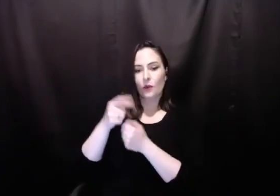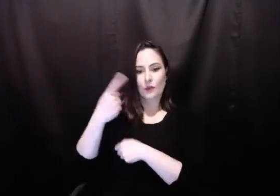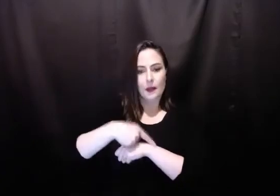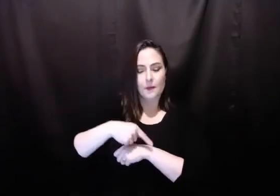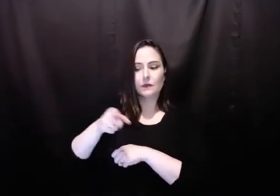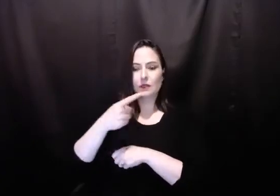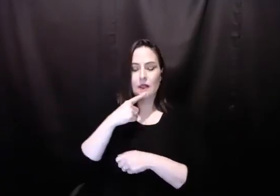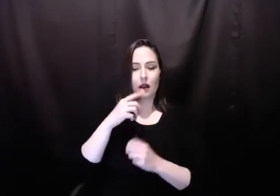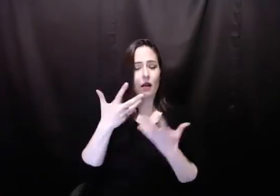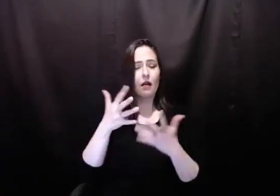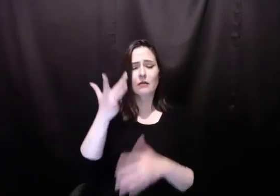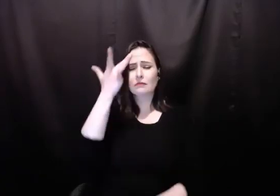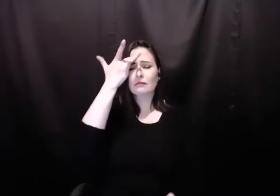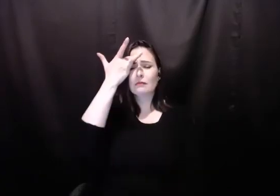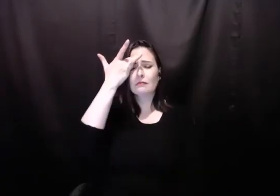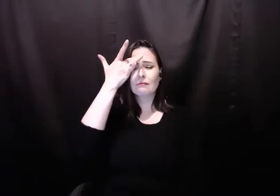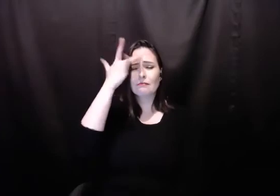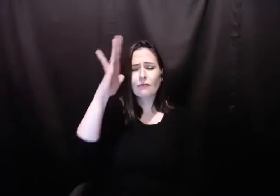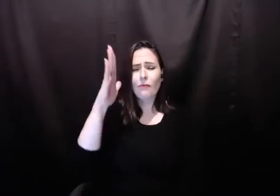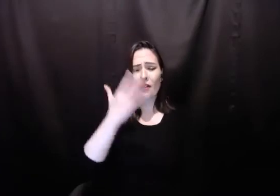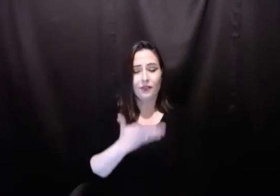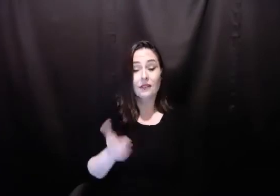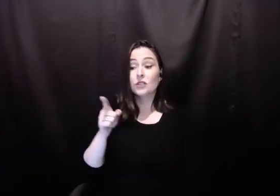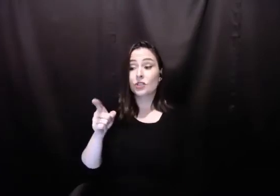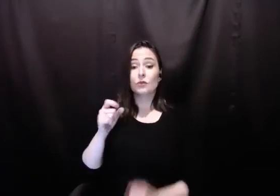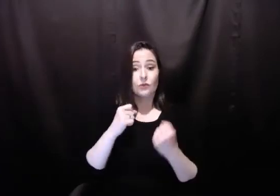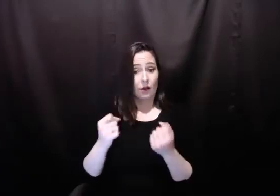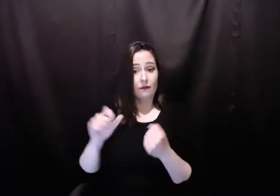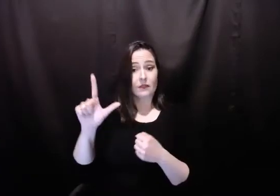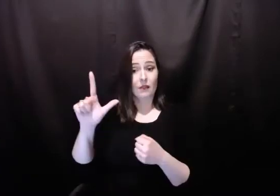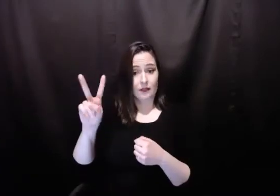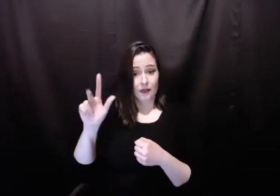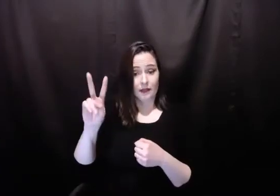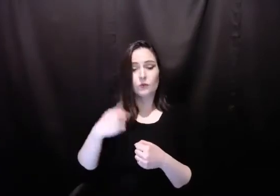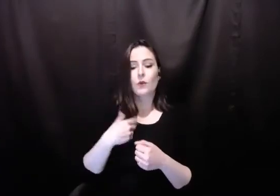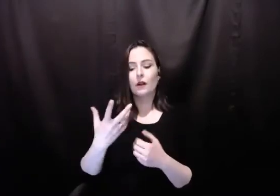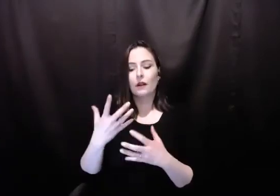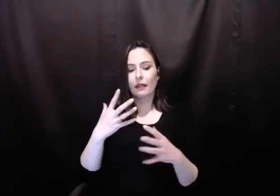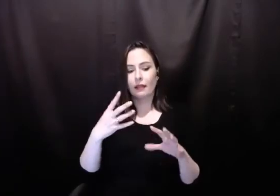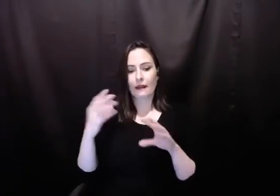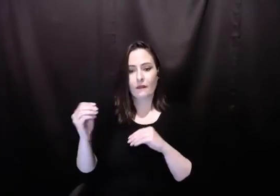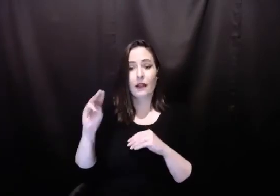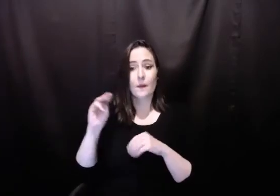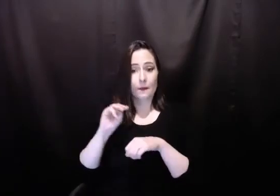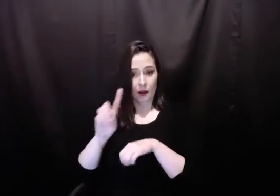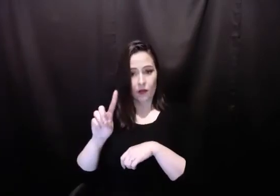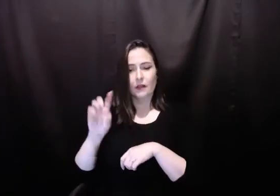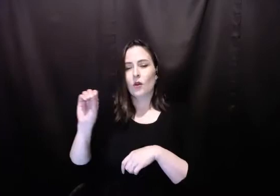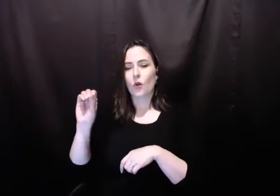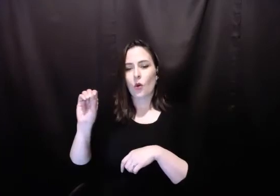this convention we were both spoken at, and we were sharing a rental car back to the airport. But she was on her way to Las Vegas,